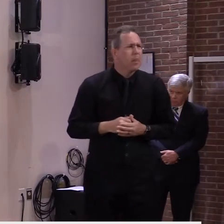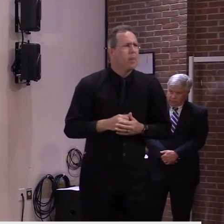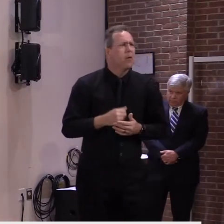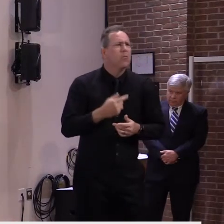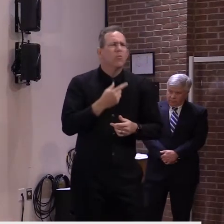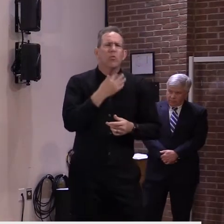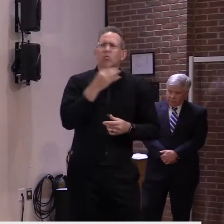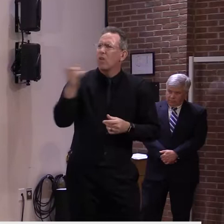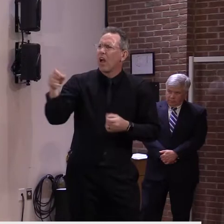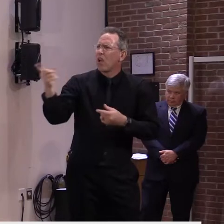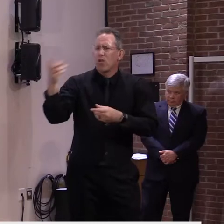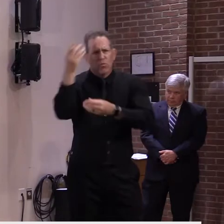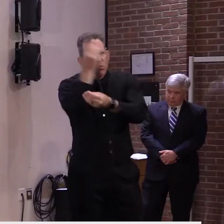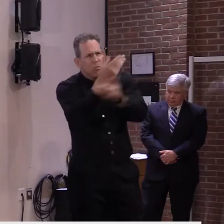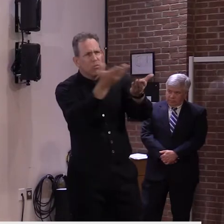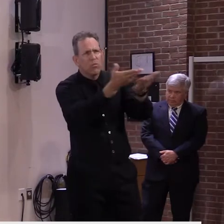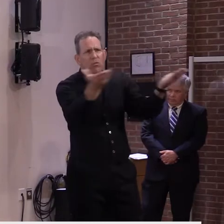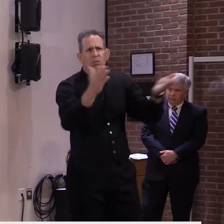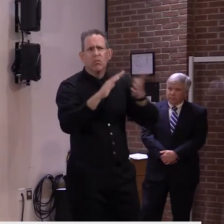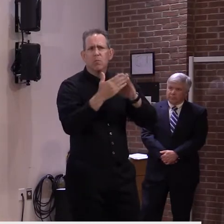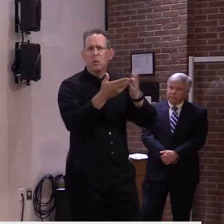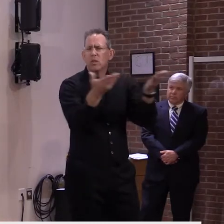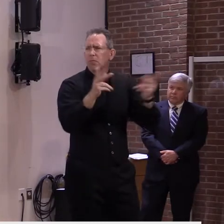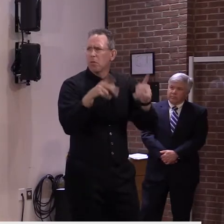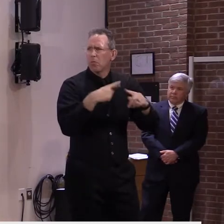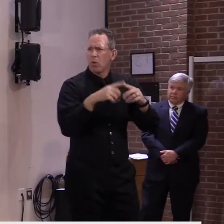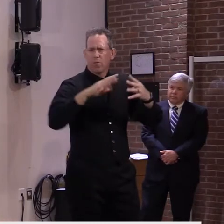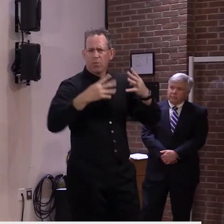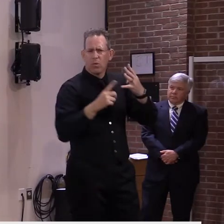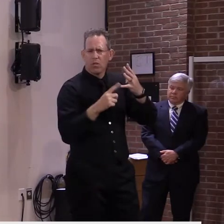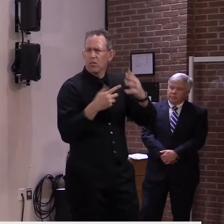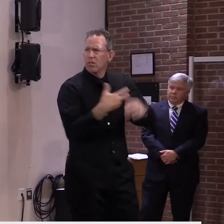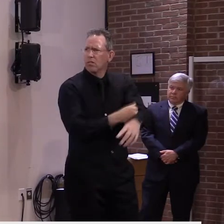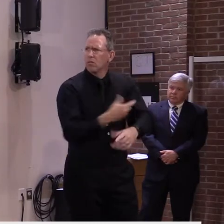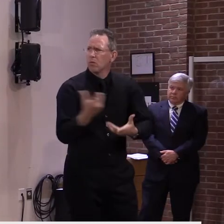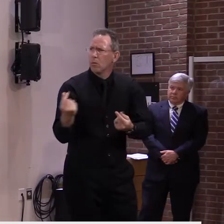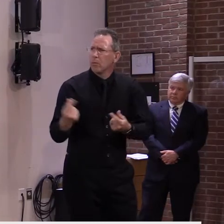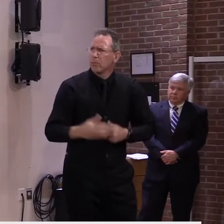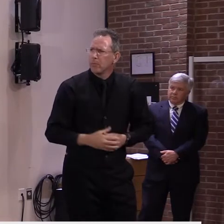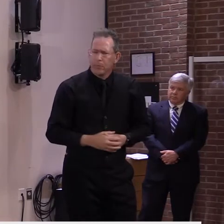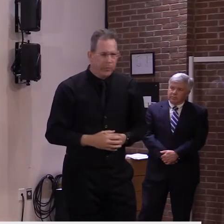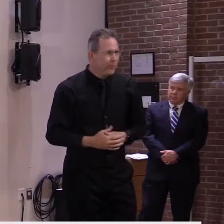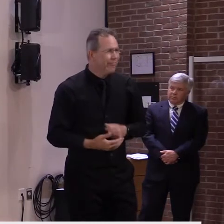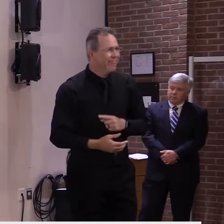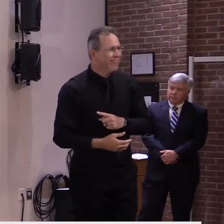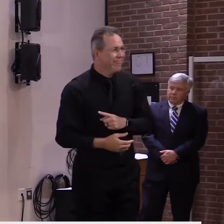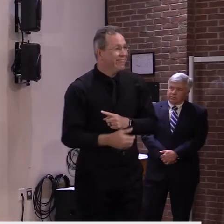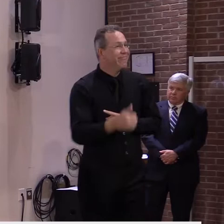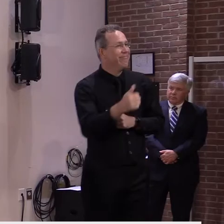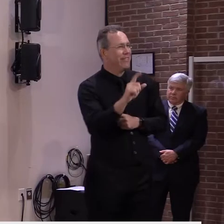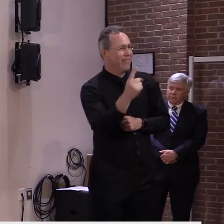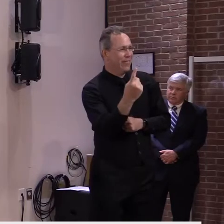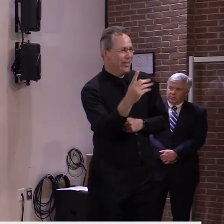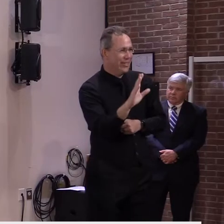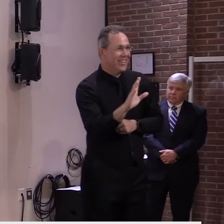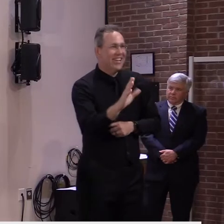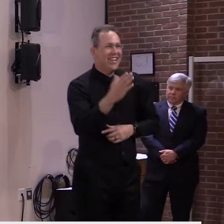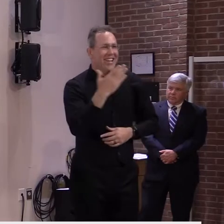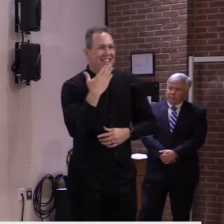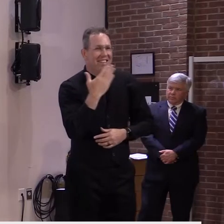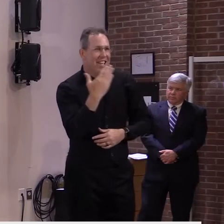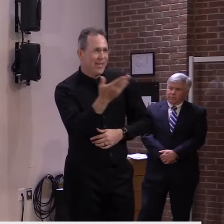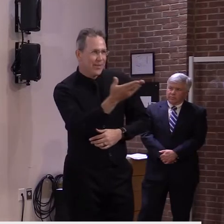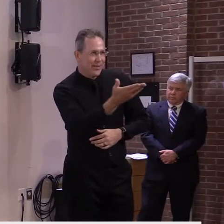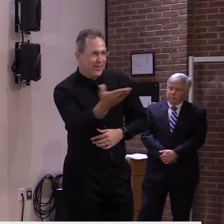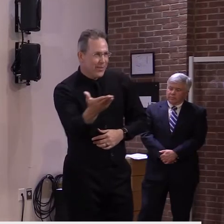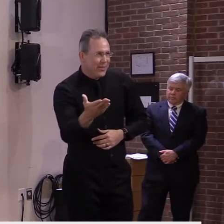Vermonters. Thank you. First, I want to tell them thank you because of the fact that they